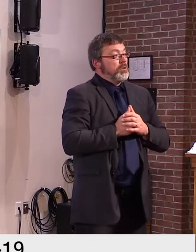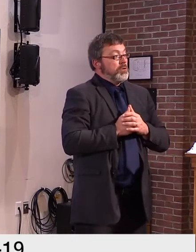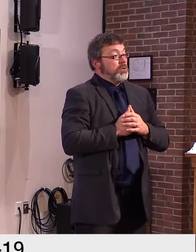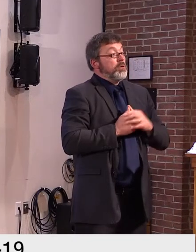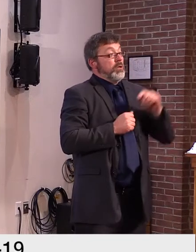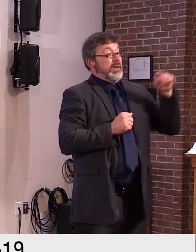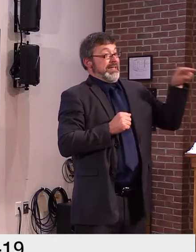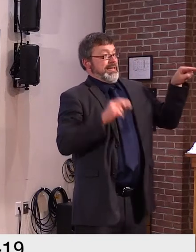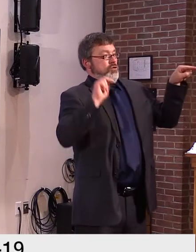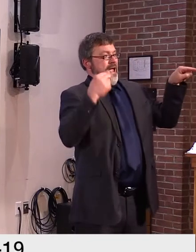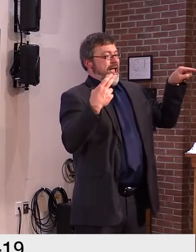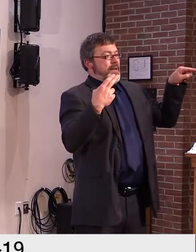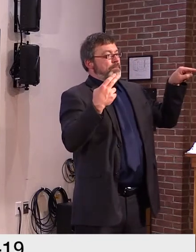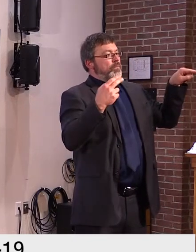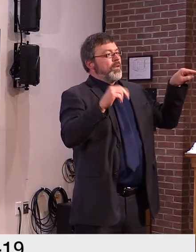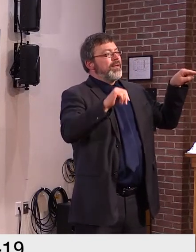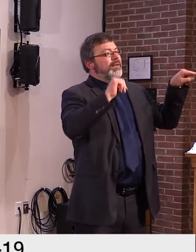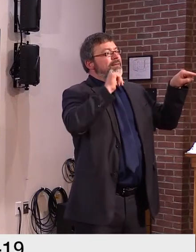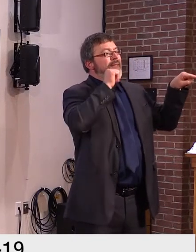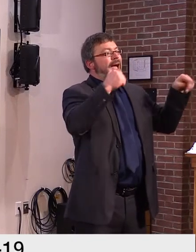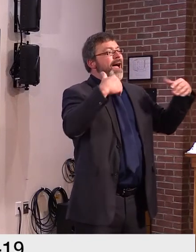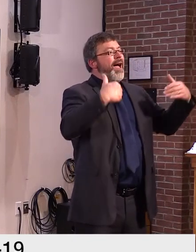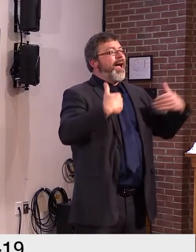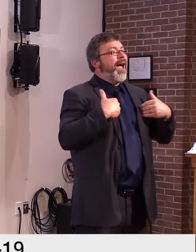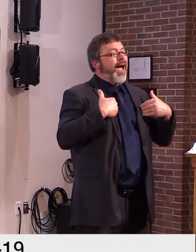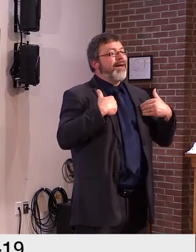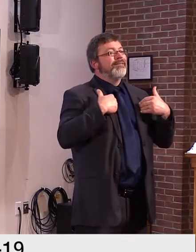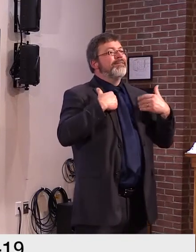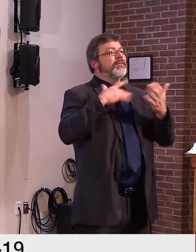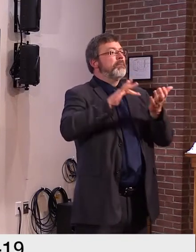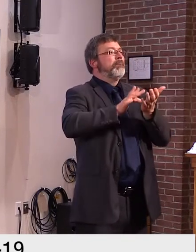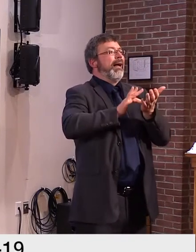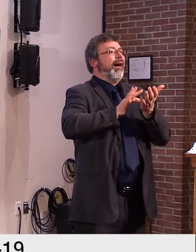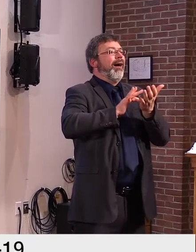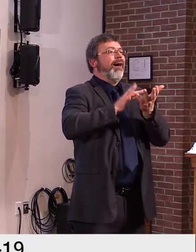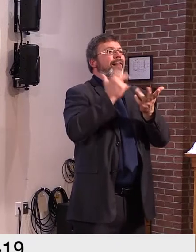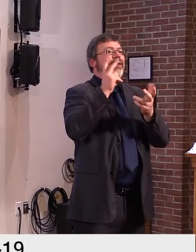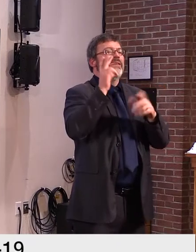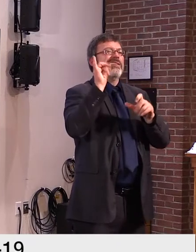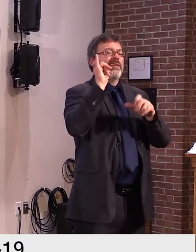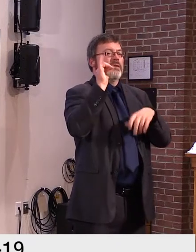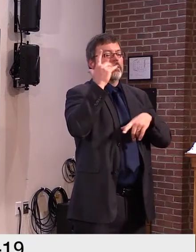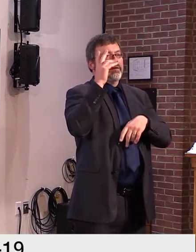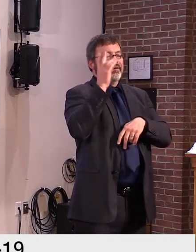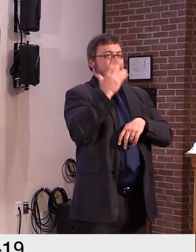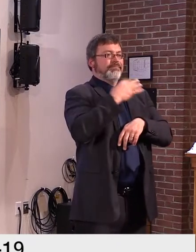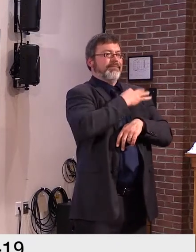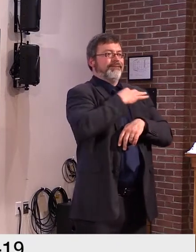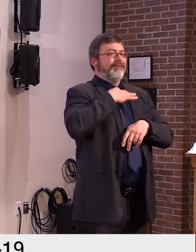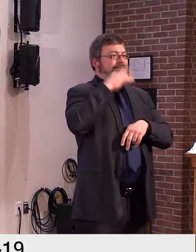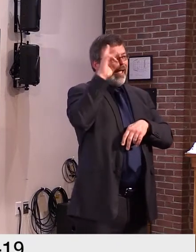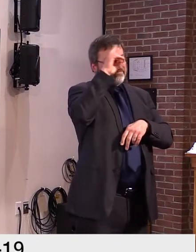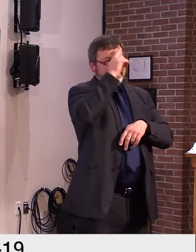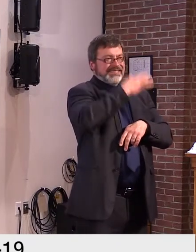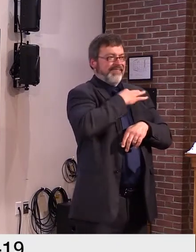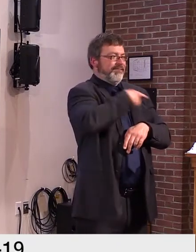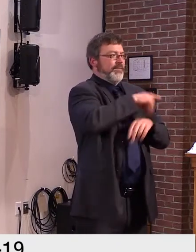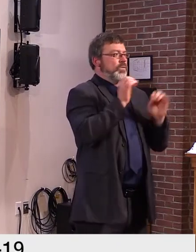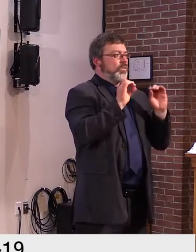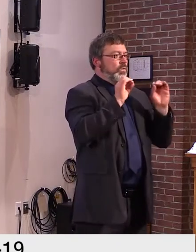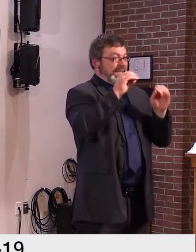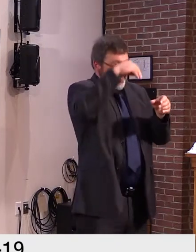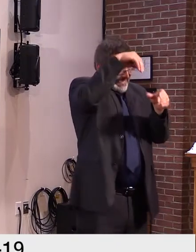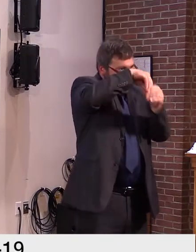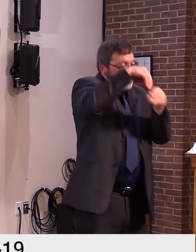medical sort of programs that we needed, did not have sort of the program that we needed within